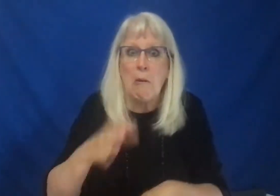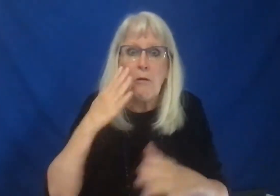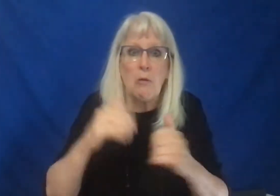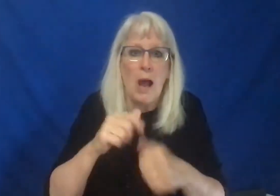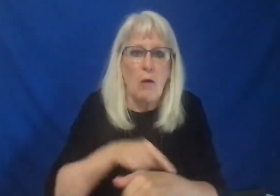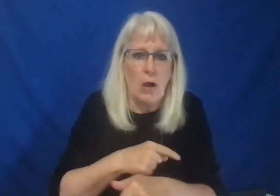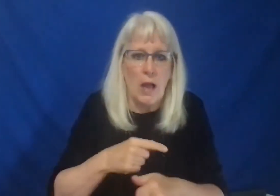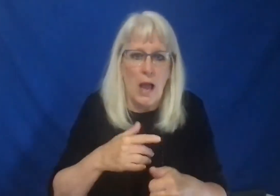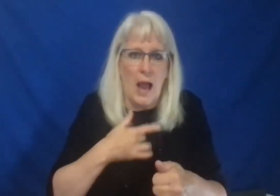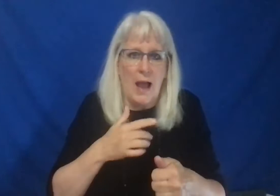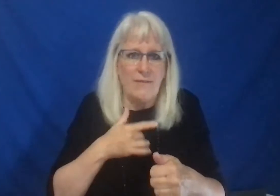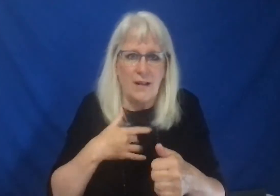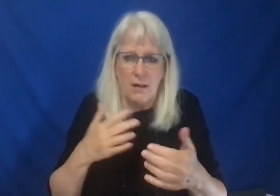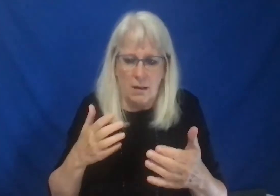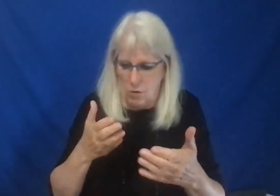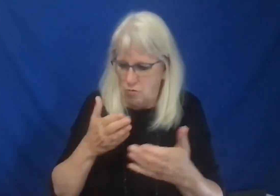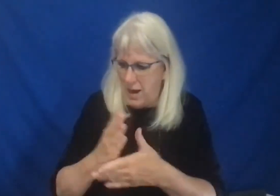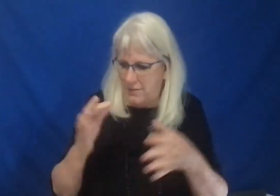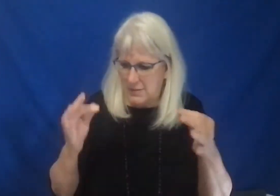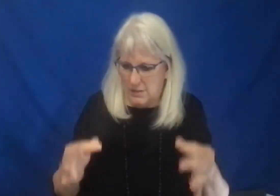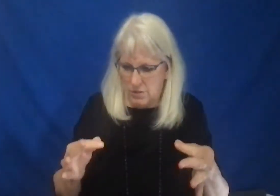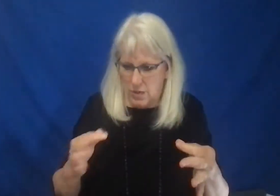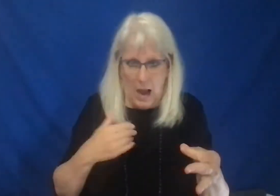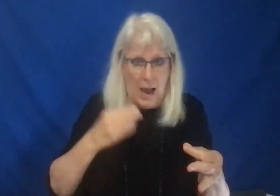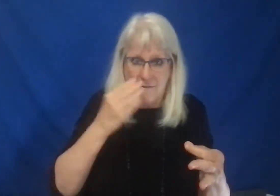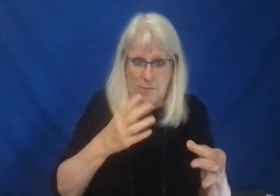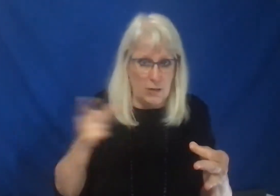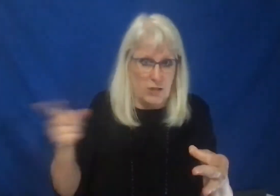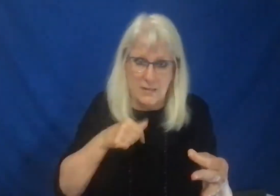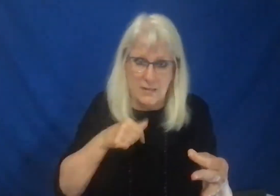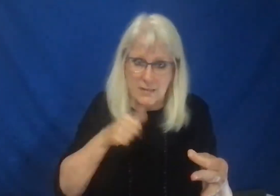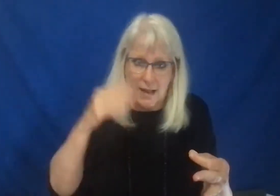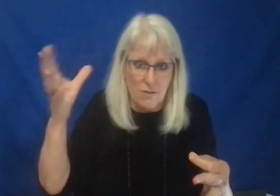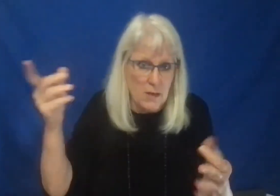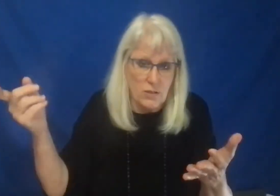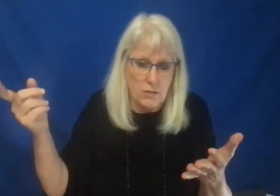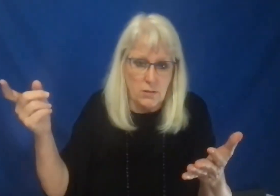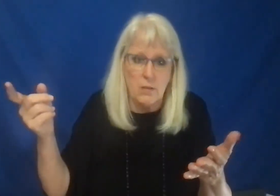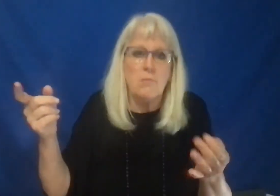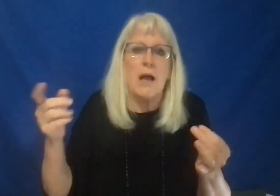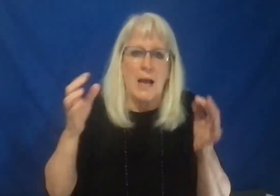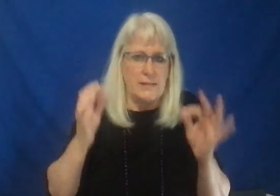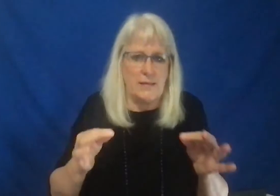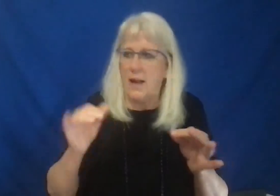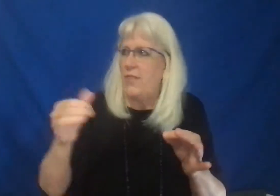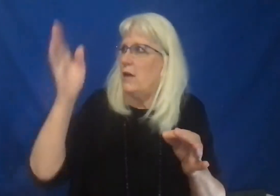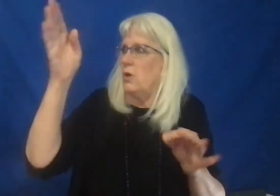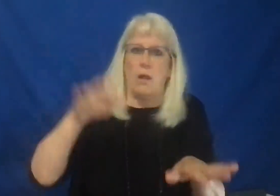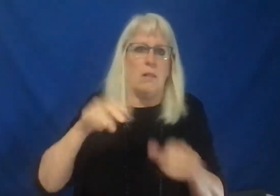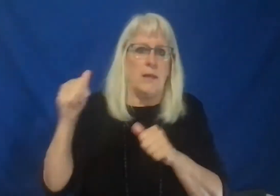with the right of decision, if I had information that he did not possess, I chose to leave that talk, go home, pack my bag, and fly